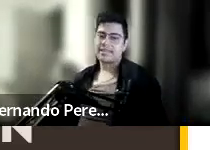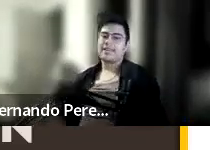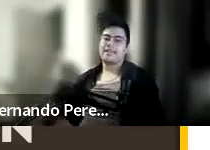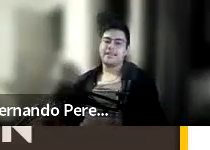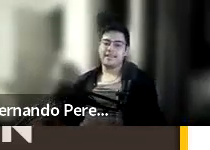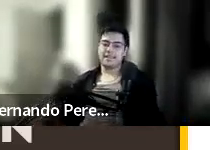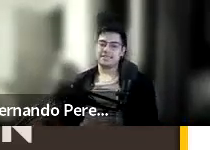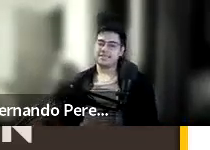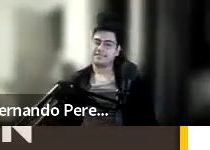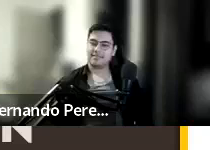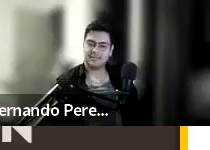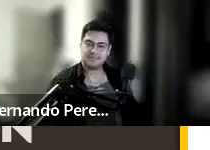what is a nice